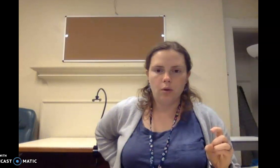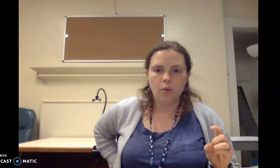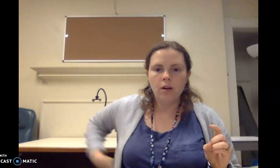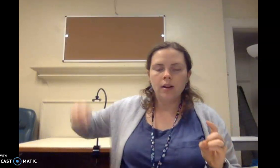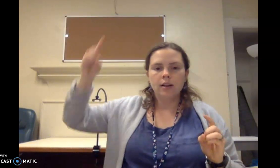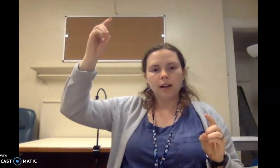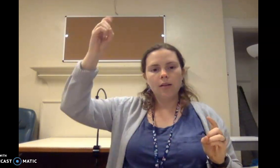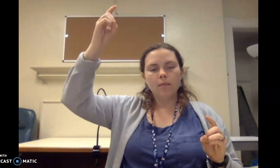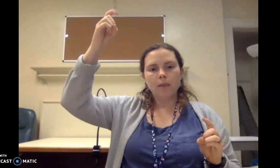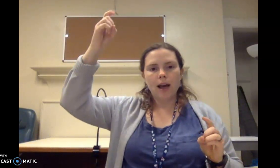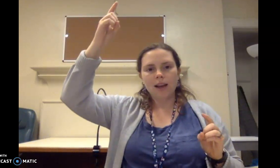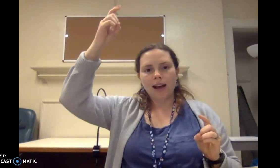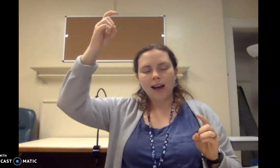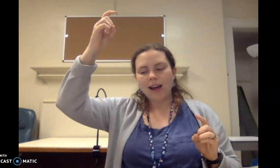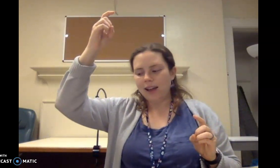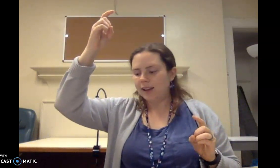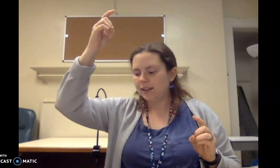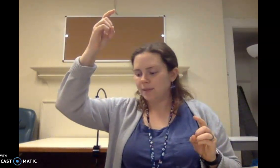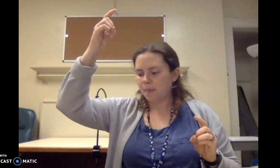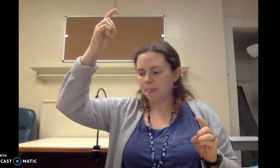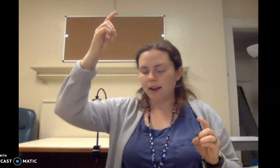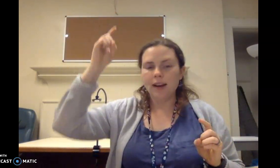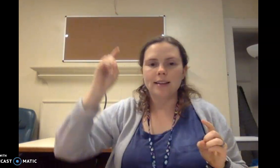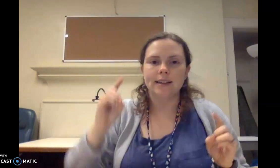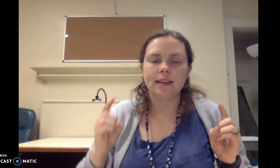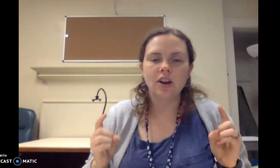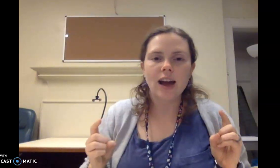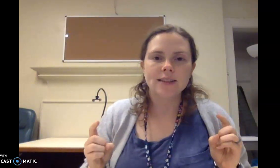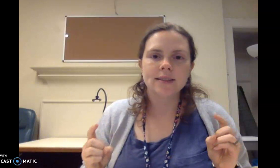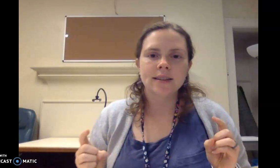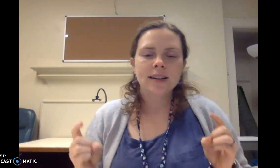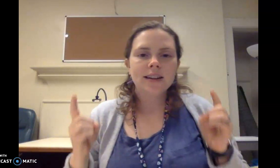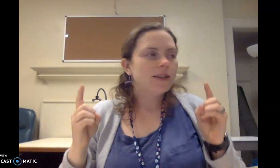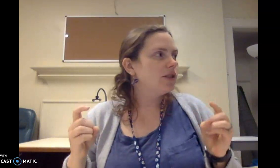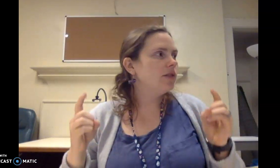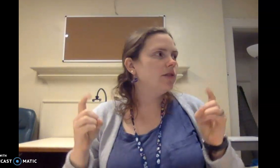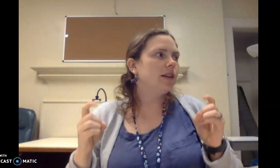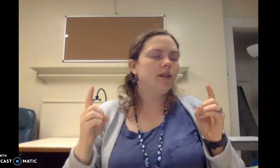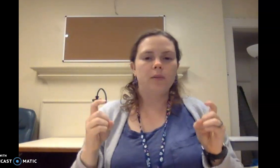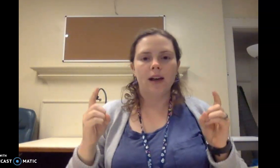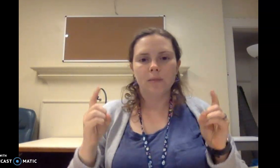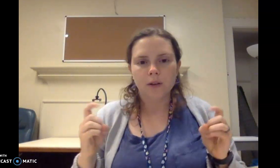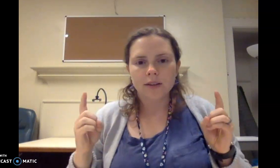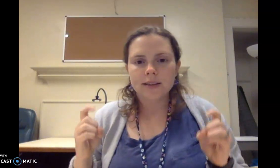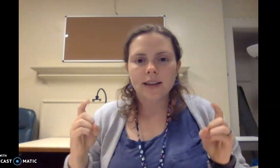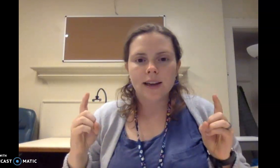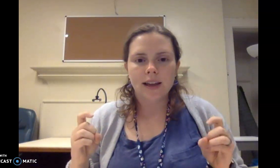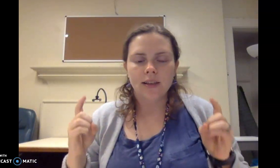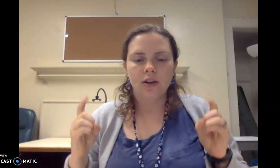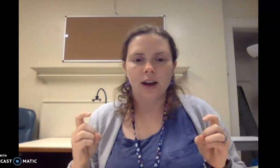Low. Come back, High. All right, sit in the grass. Two little blackbirds sitting in the